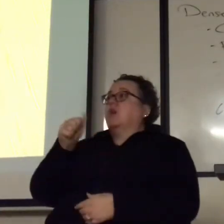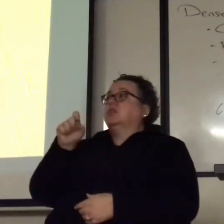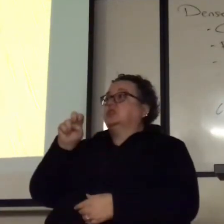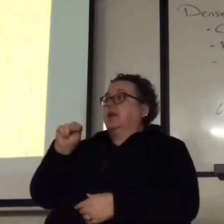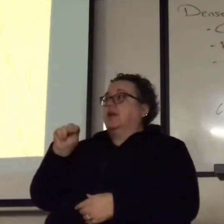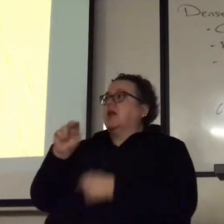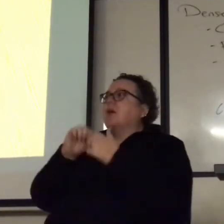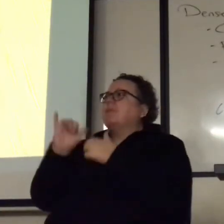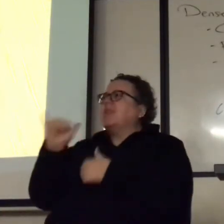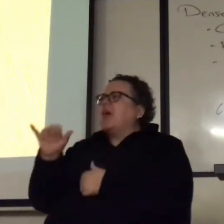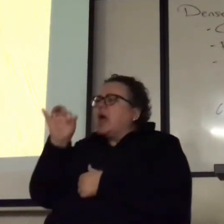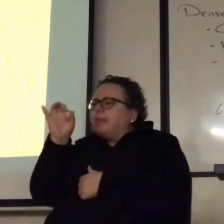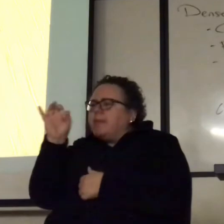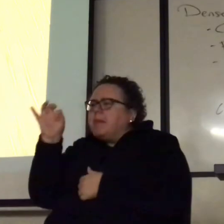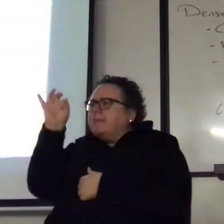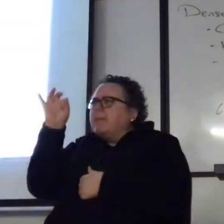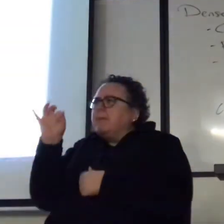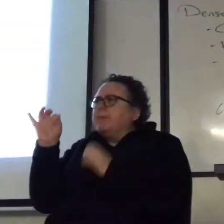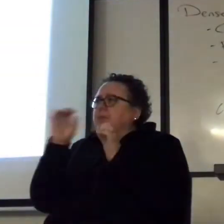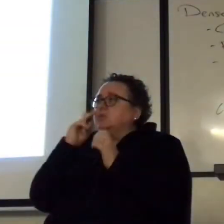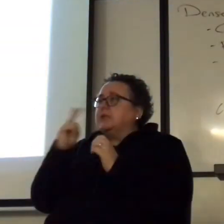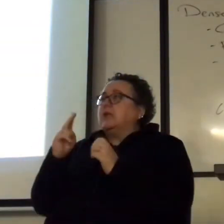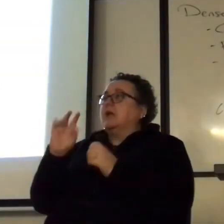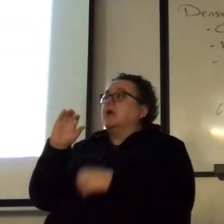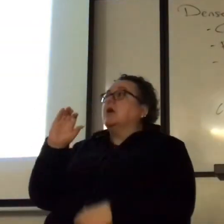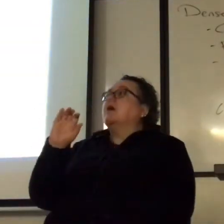That's tendon, by the way.